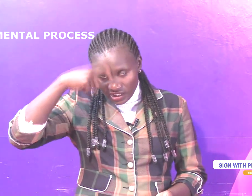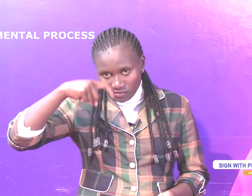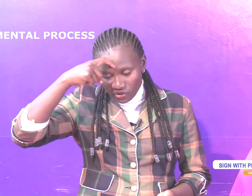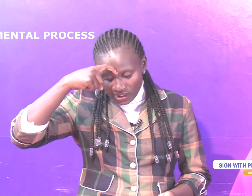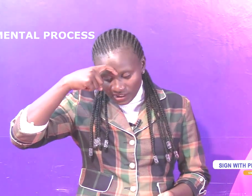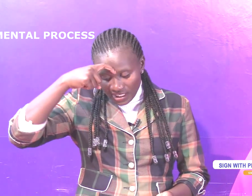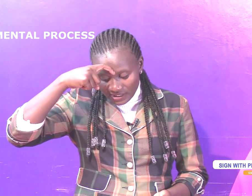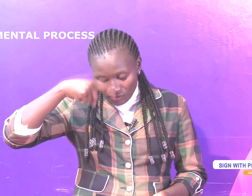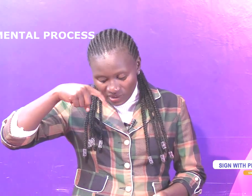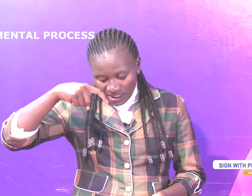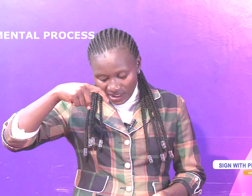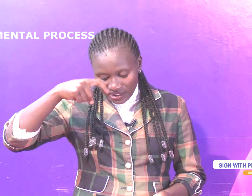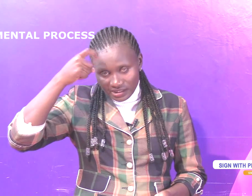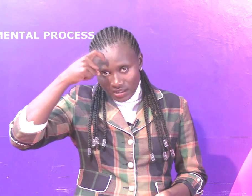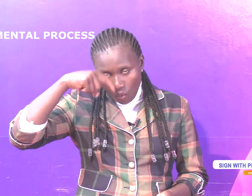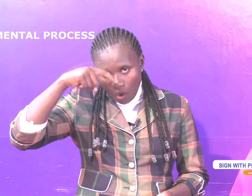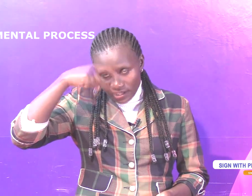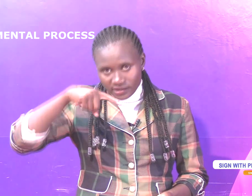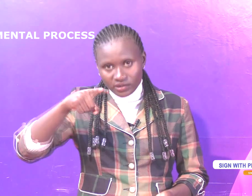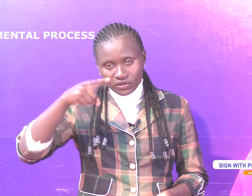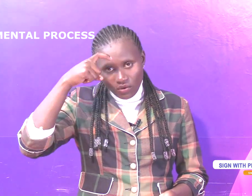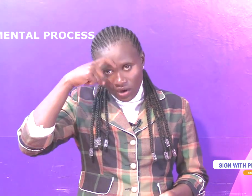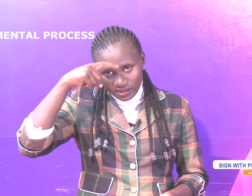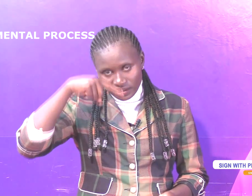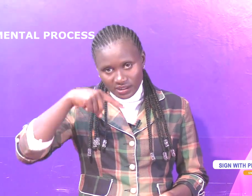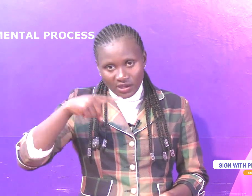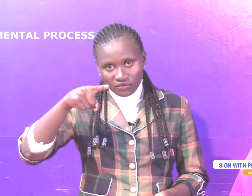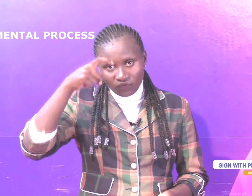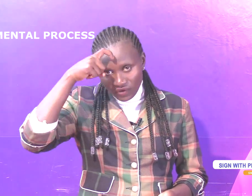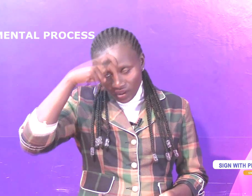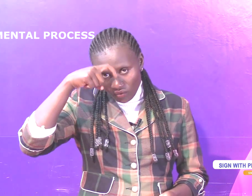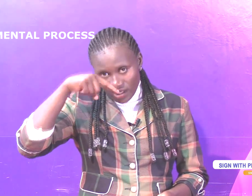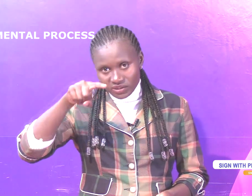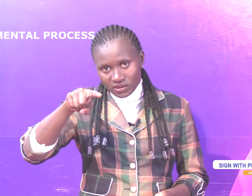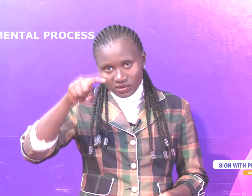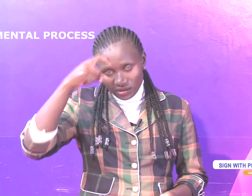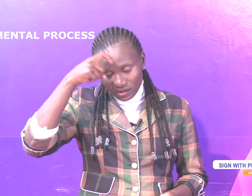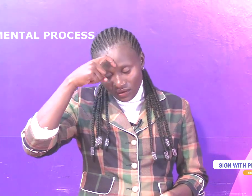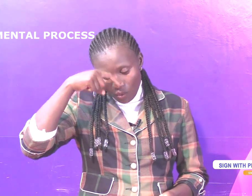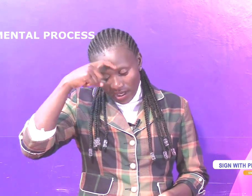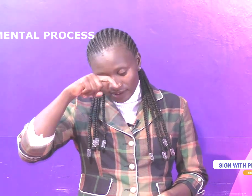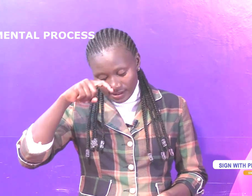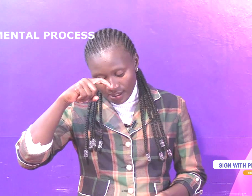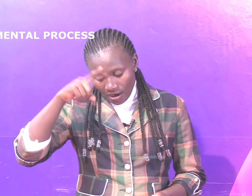it downward like this. Wise, you're so wise, very wise. You see, wise,